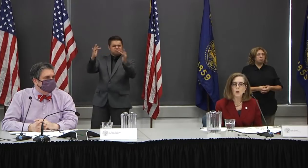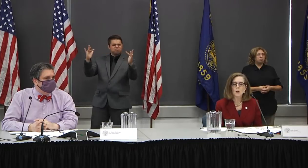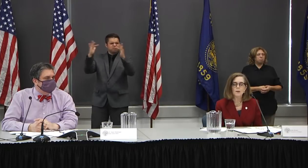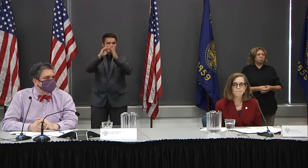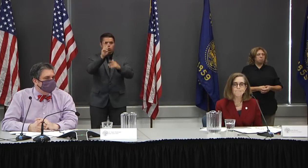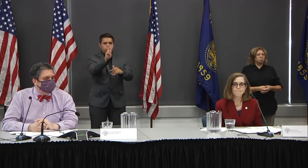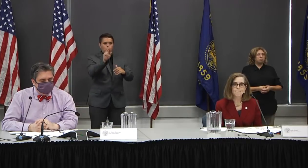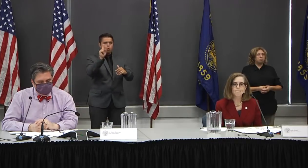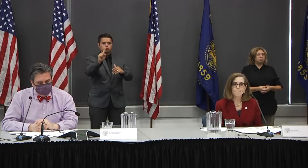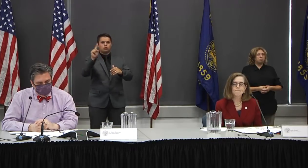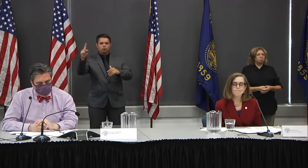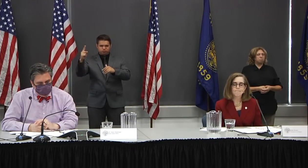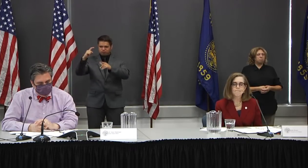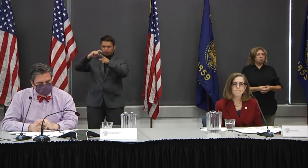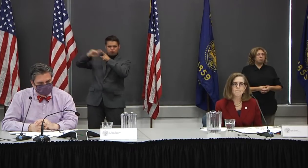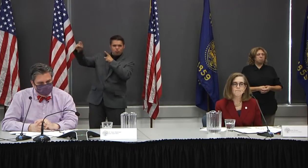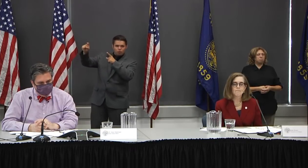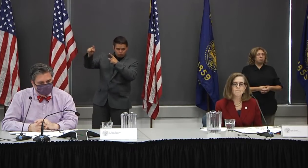211info.org.